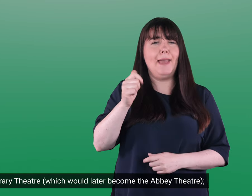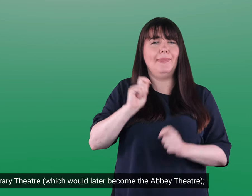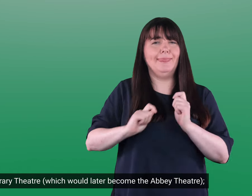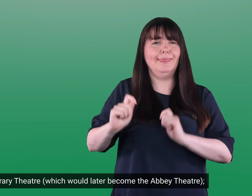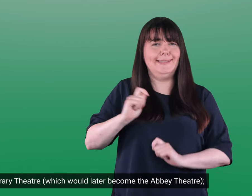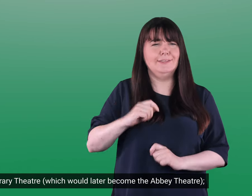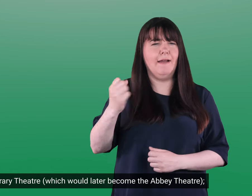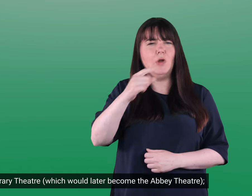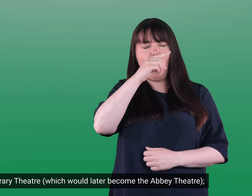the Abbey Theatre.